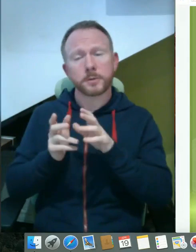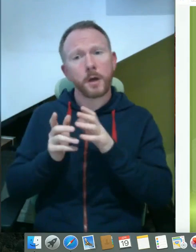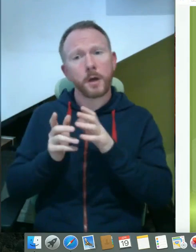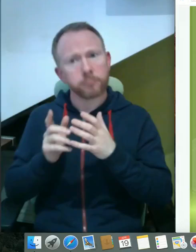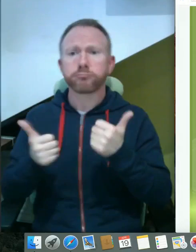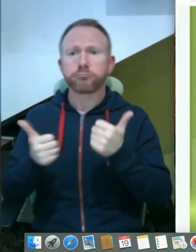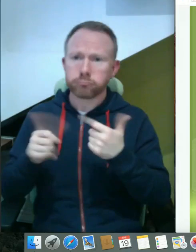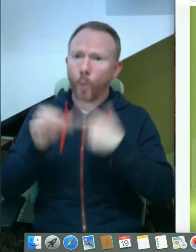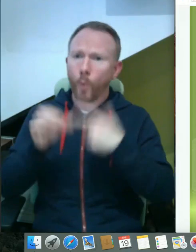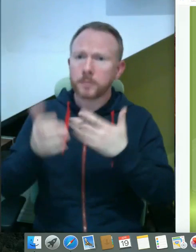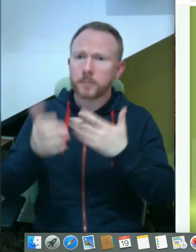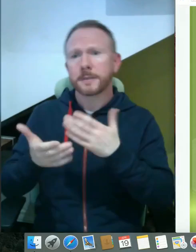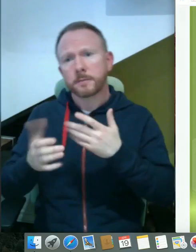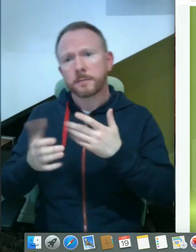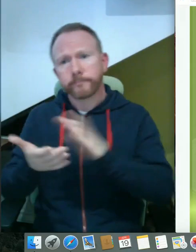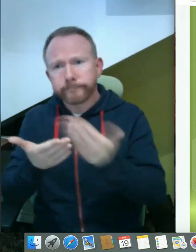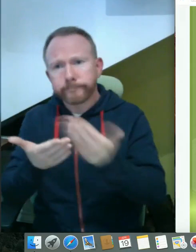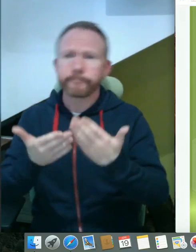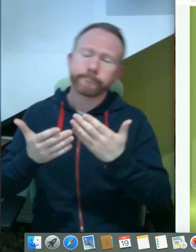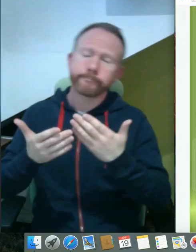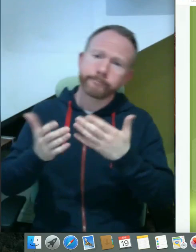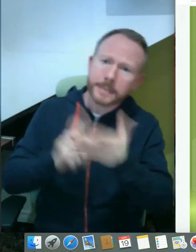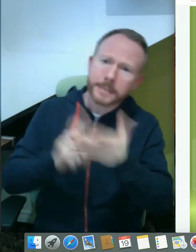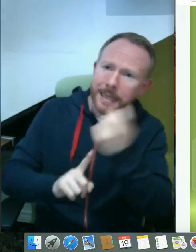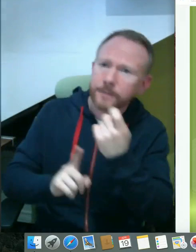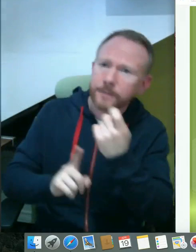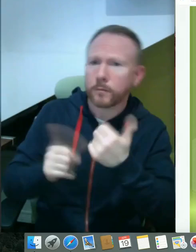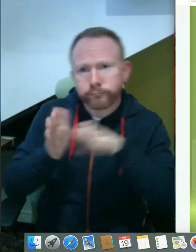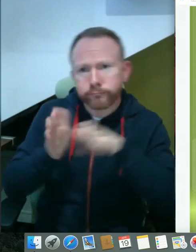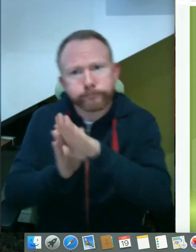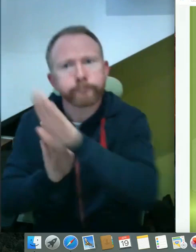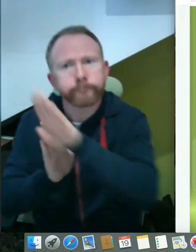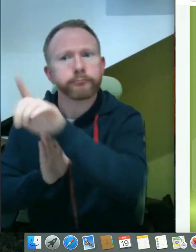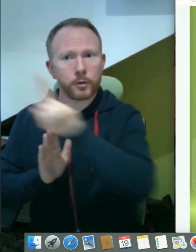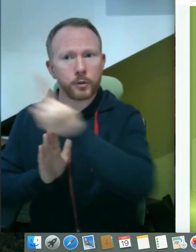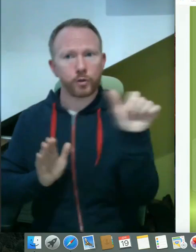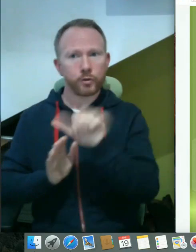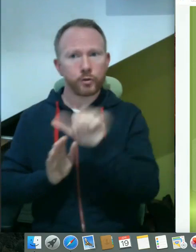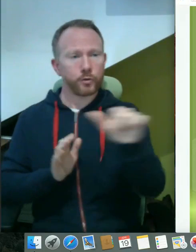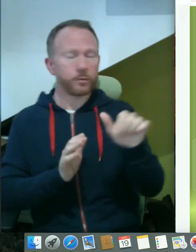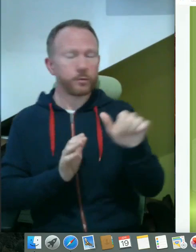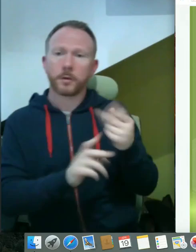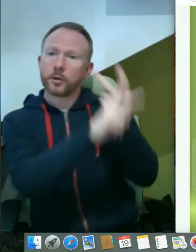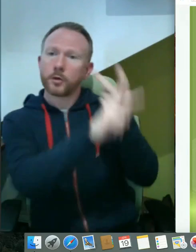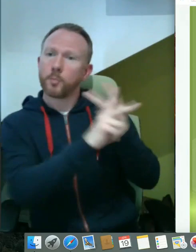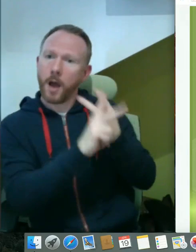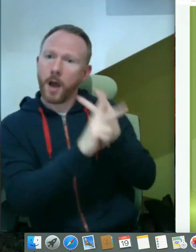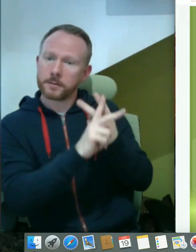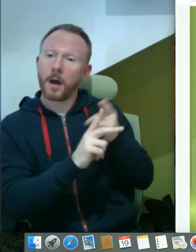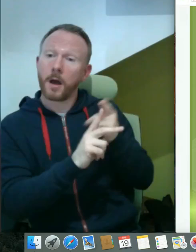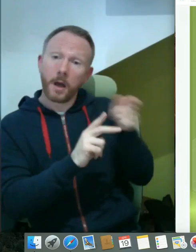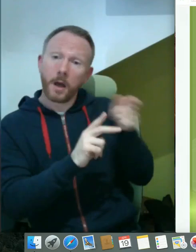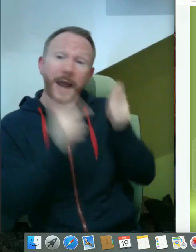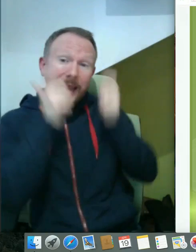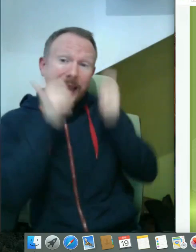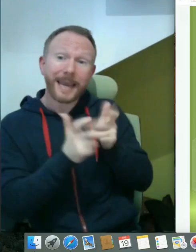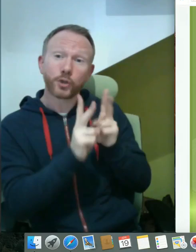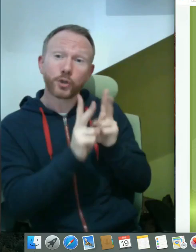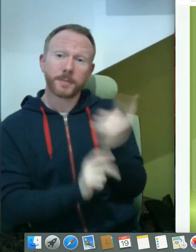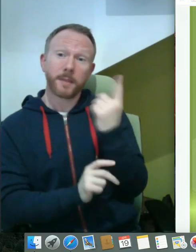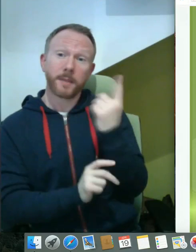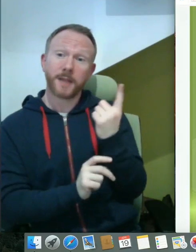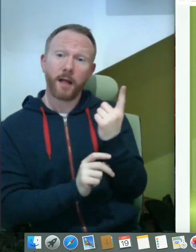a mentor or a supervisor who is themselves a very experienced and competent legal interpreter who